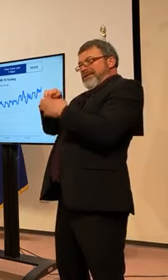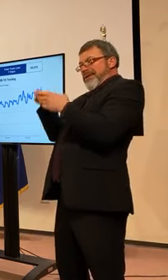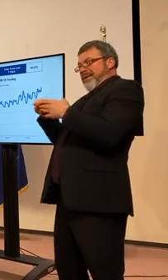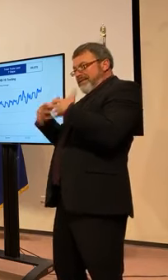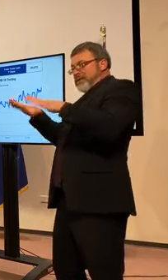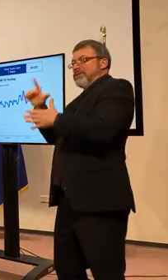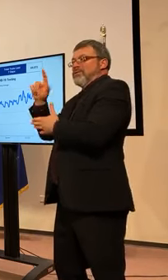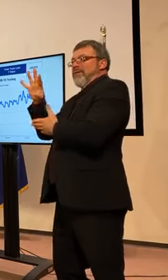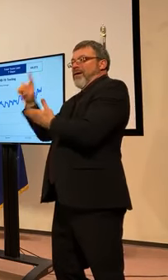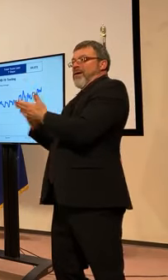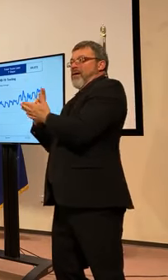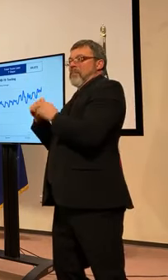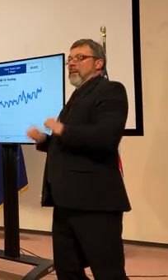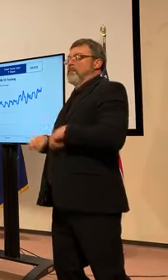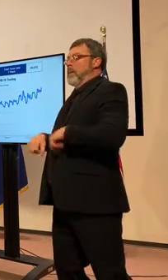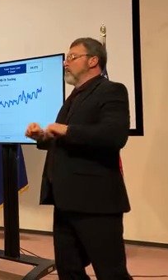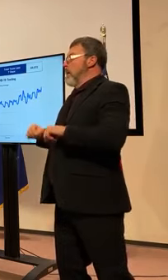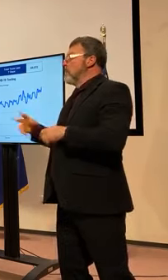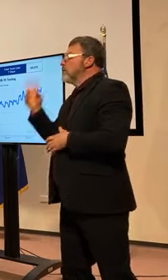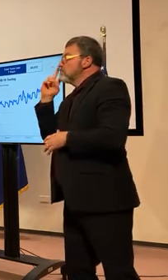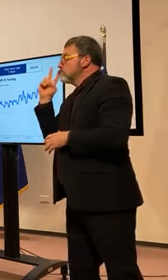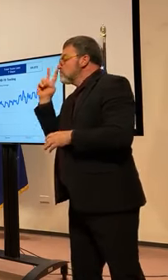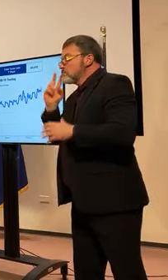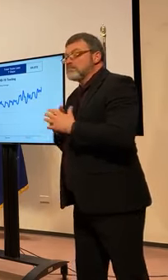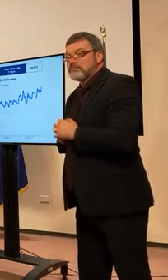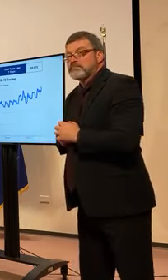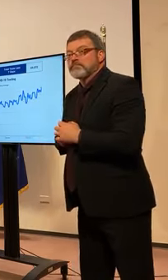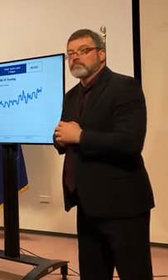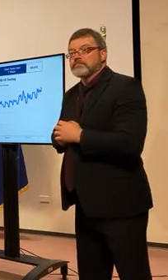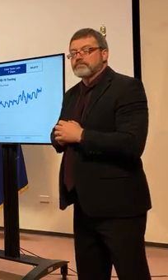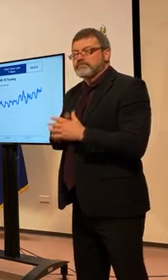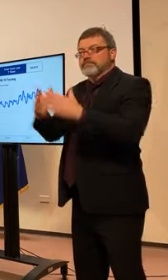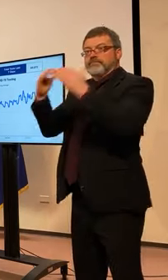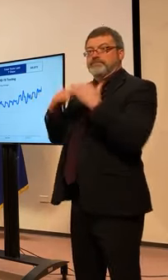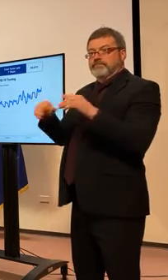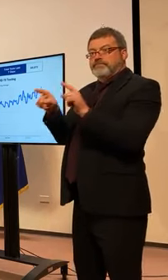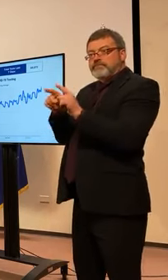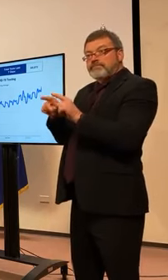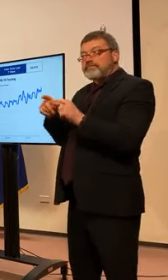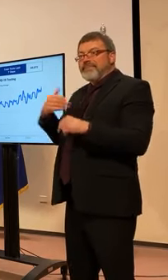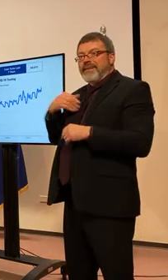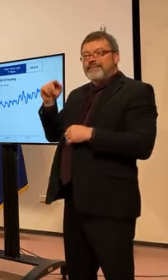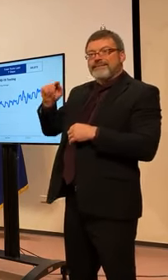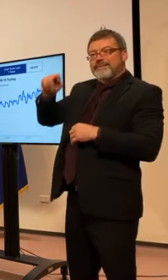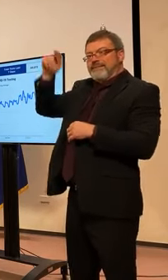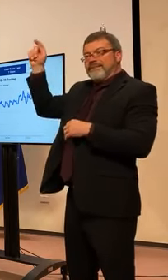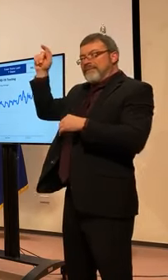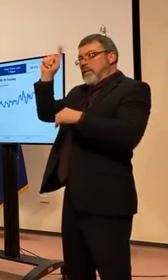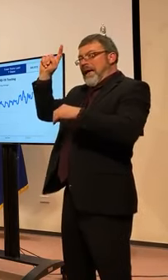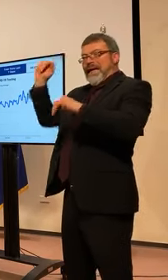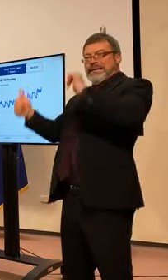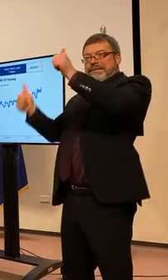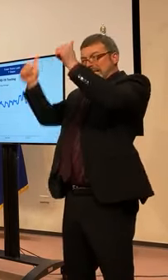testing, we have targeted specific areas where sites were already full, including adding more